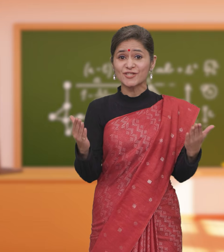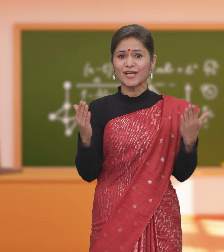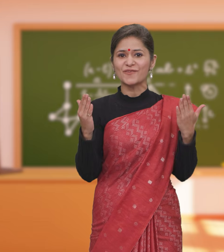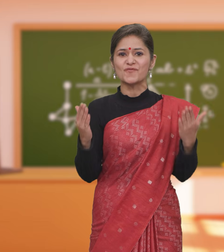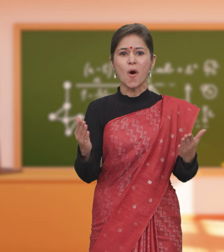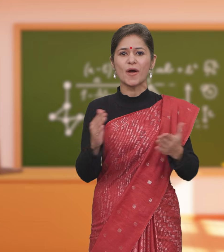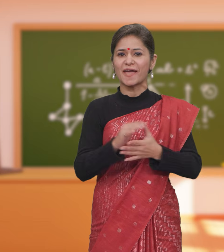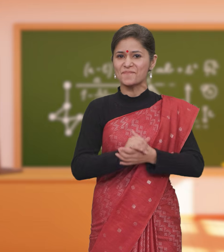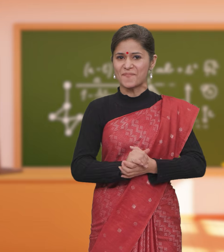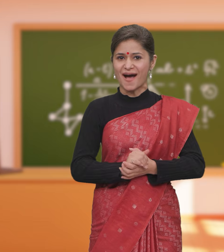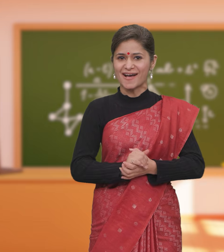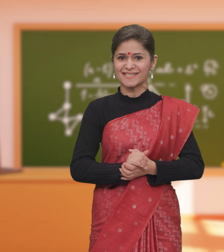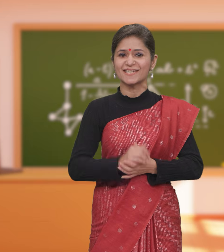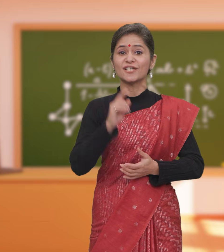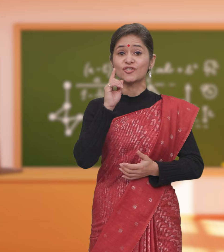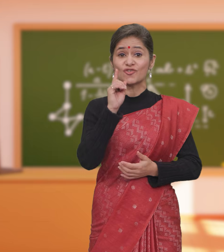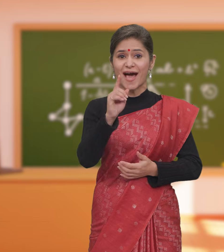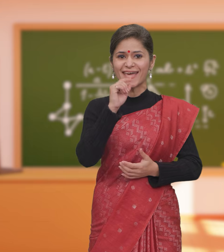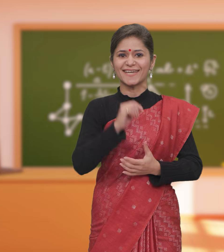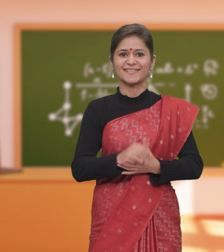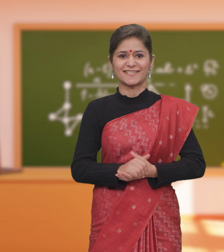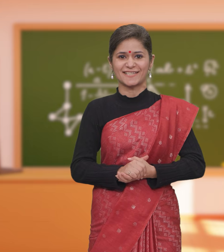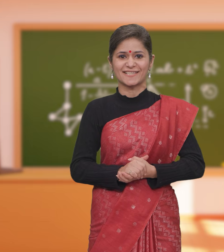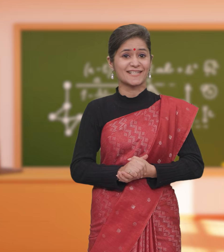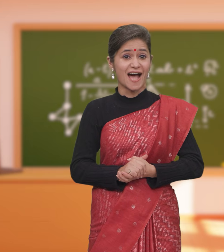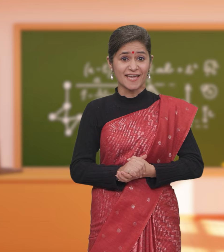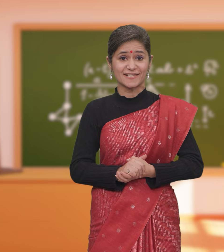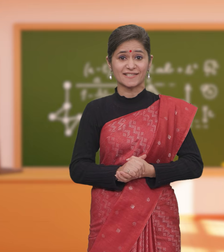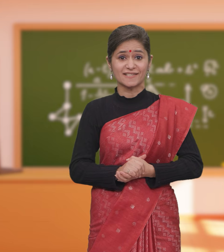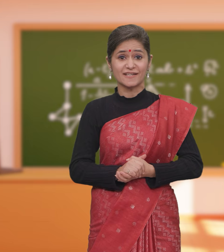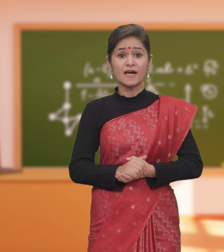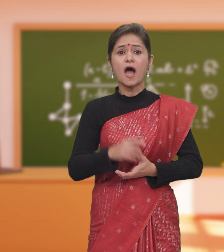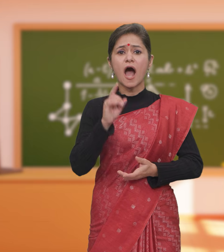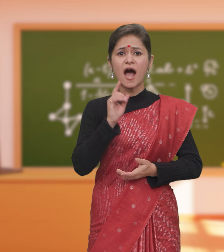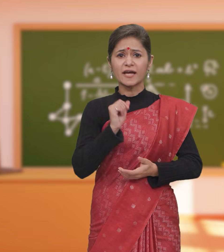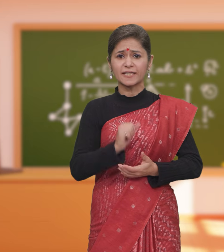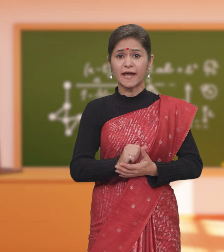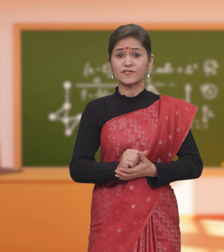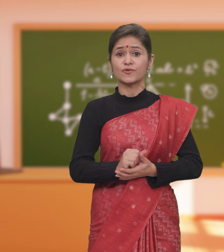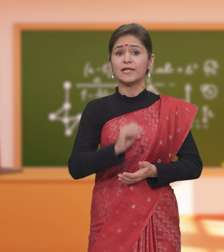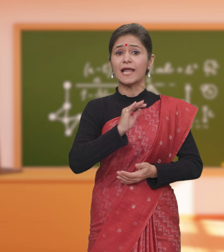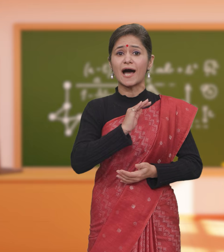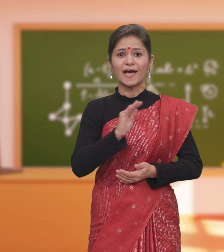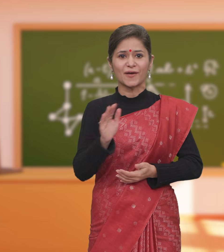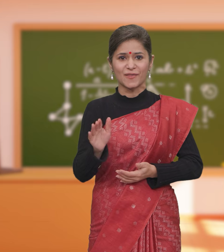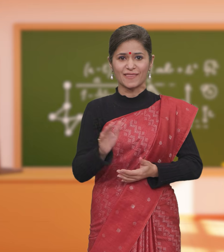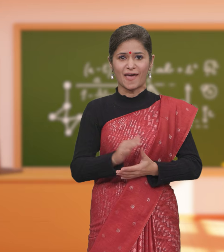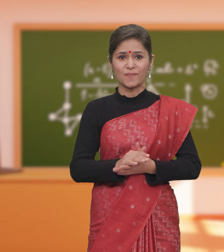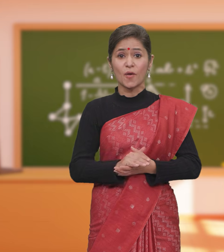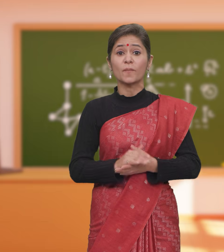actually walking past triangles in disguise. Architects rely on them